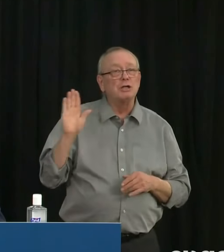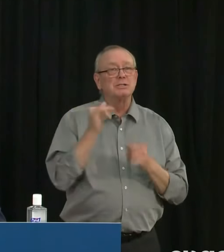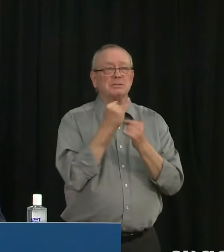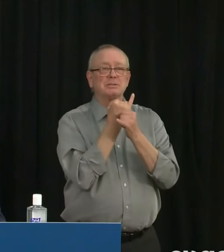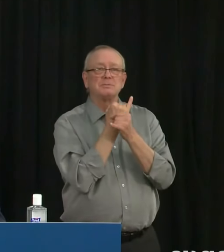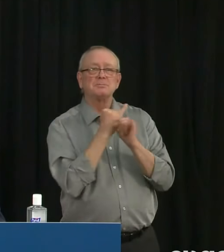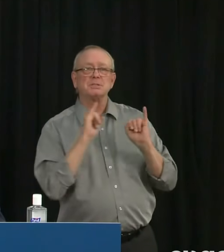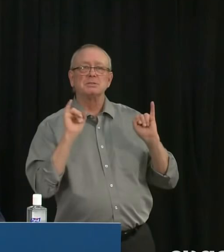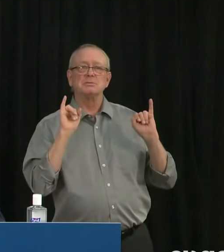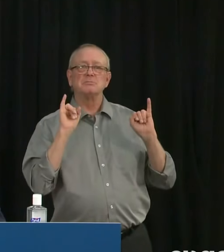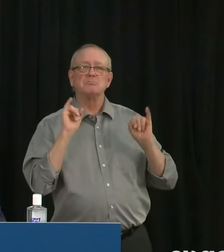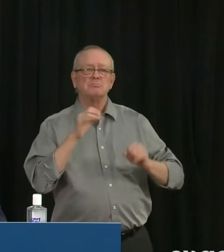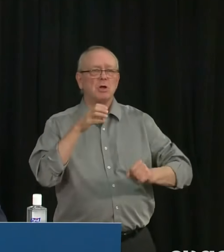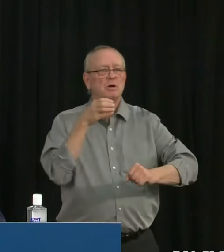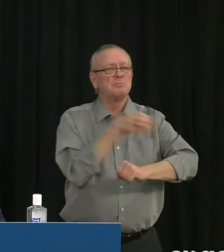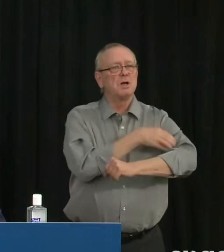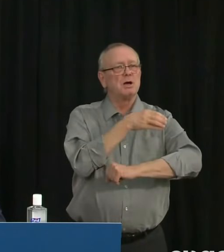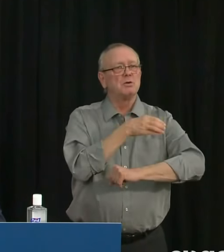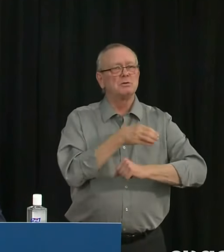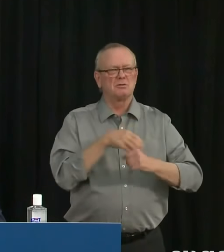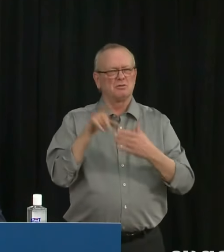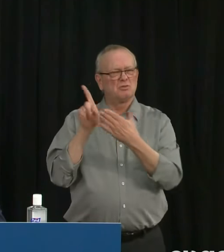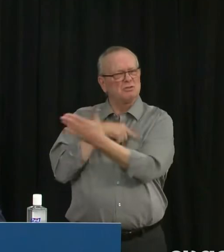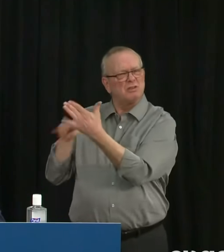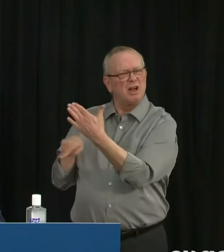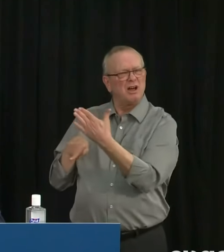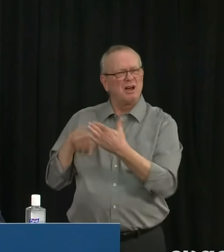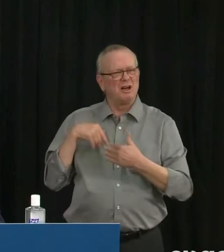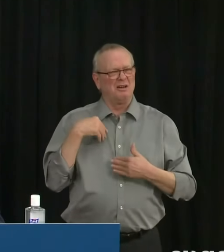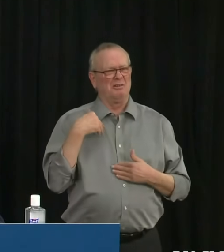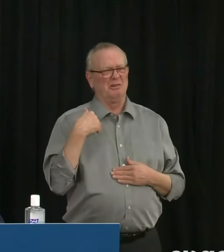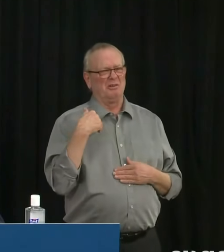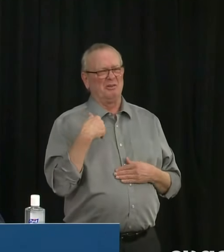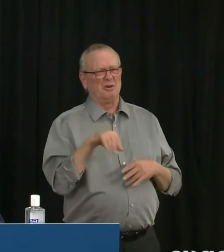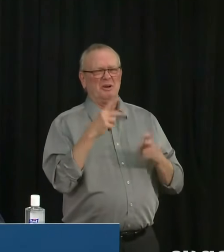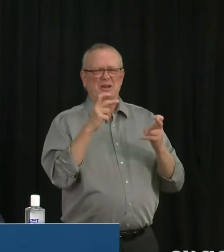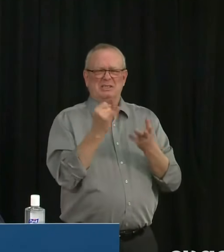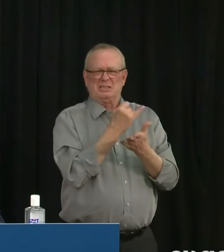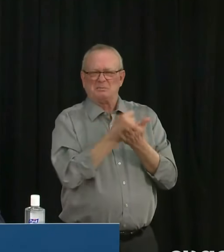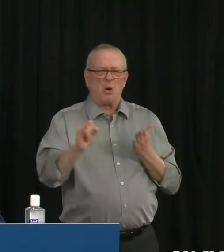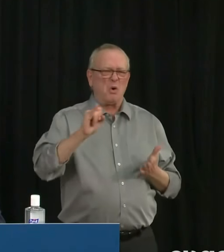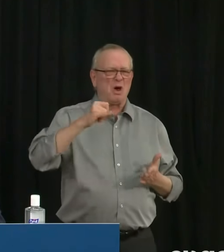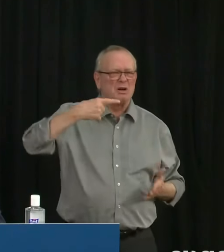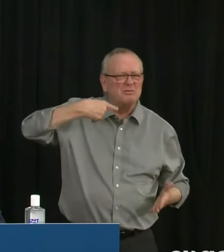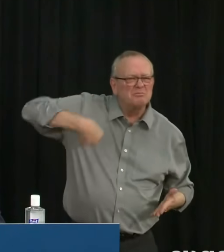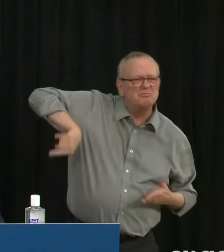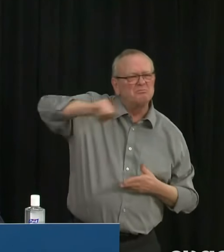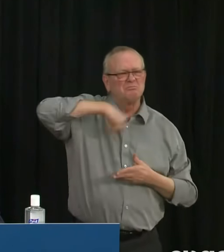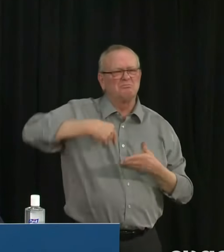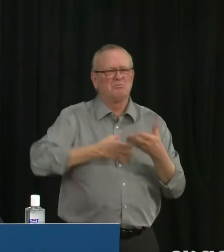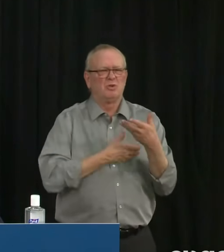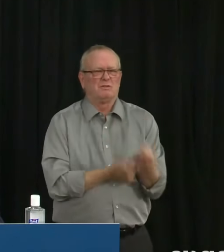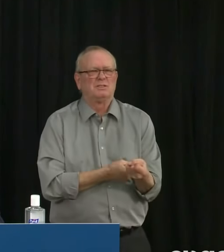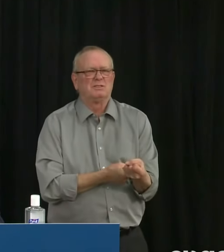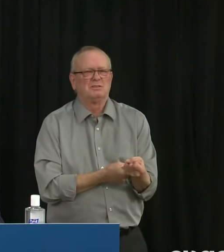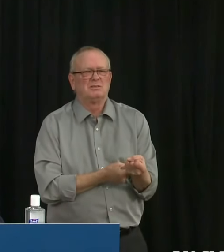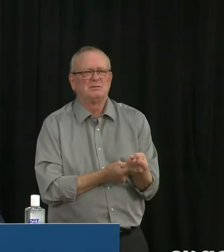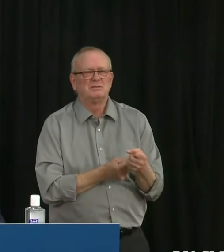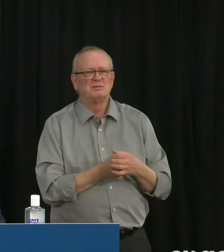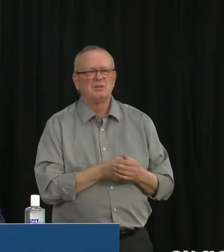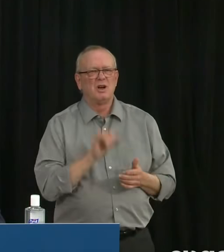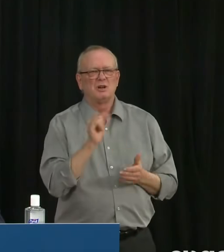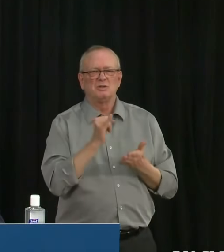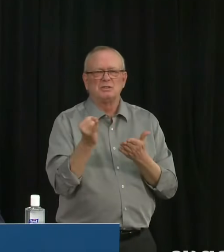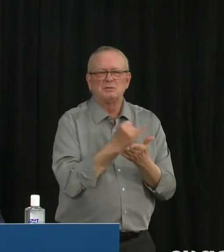end up, to some extent, undermining as well the confidence that people have in the measures that we've announced, including the ones this